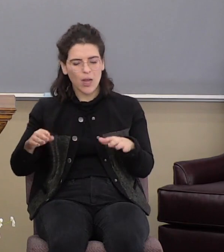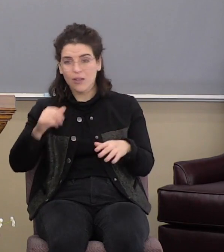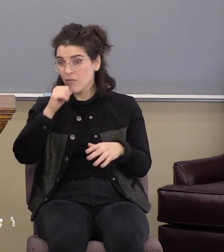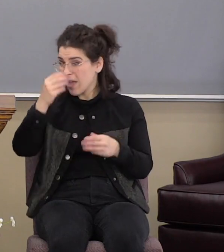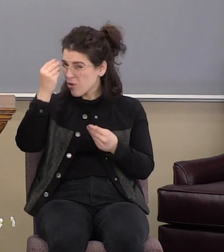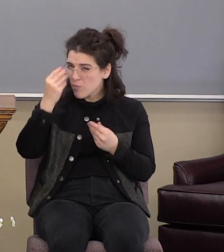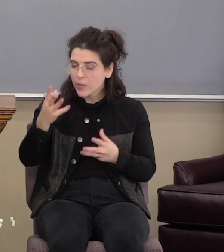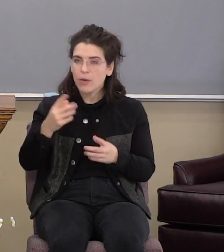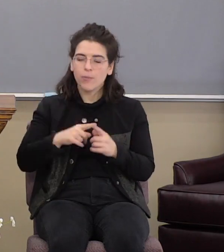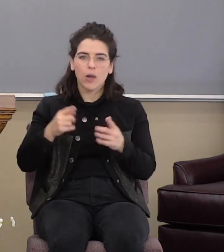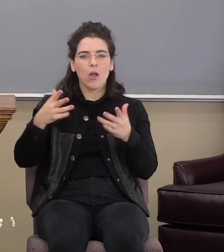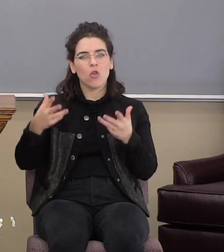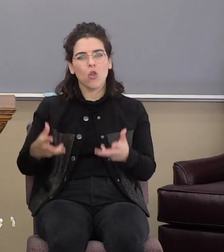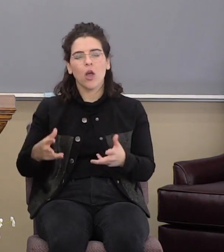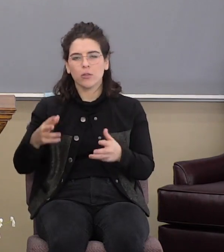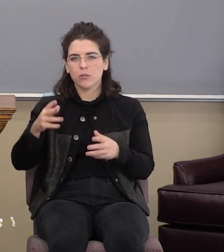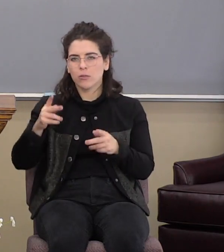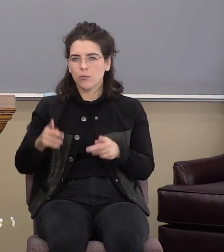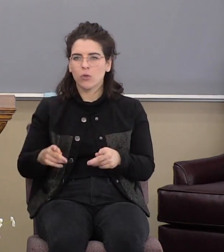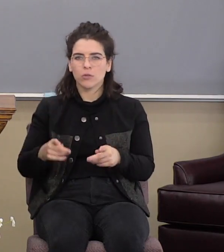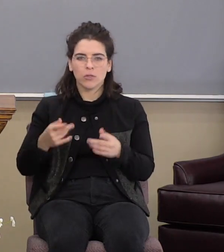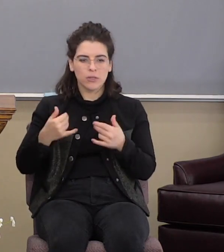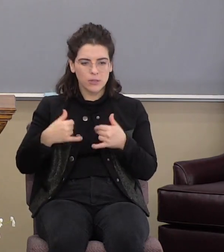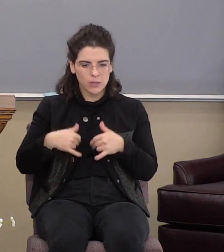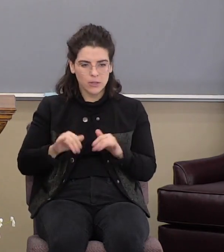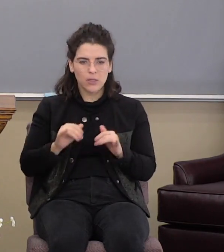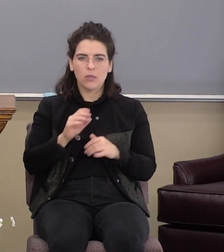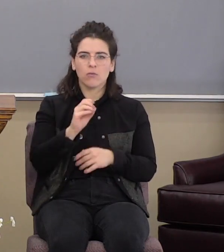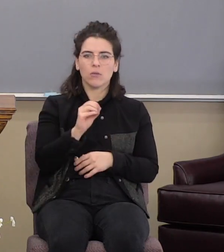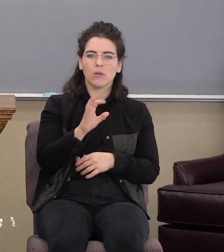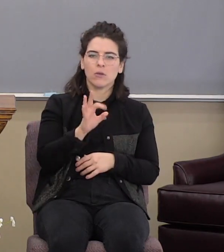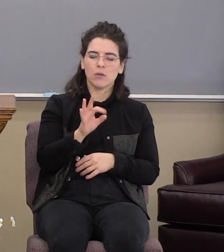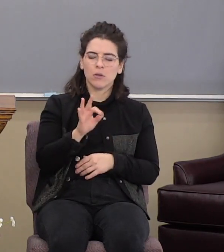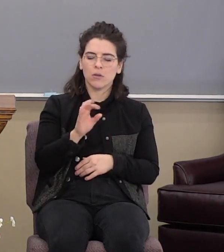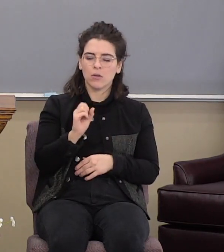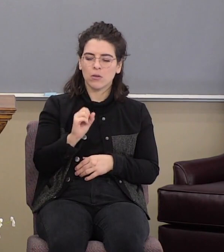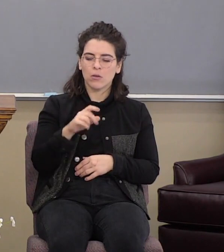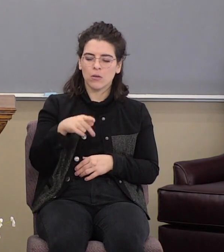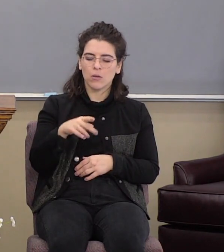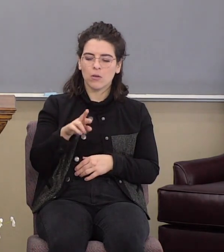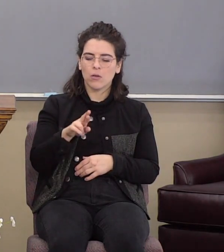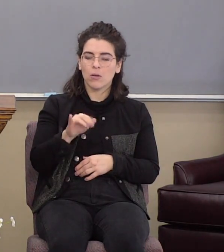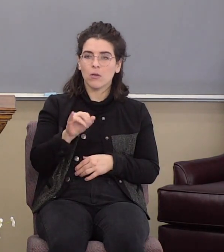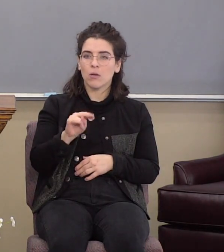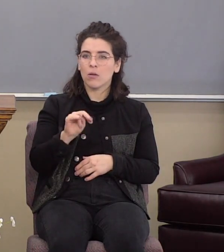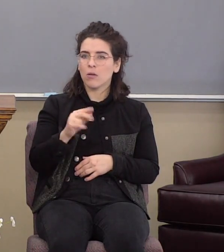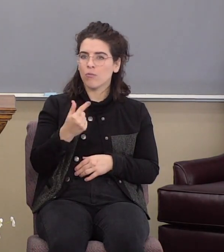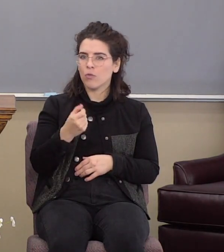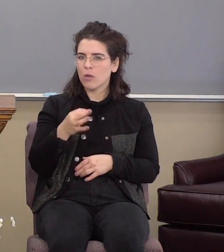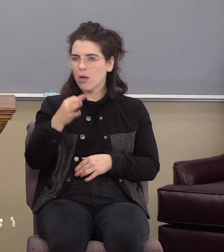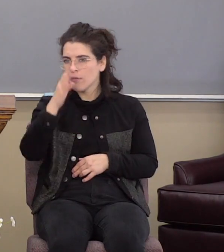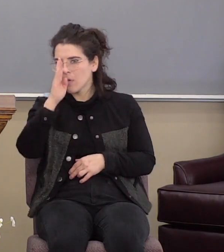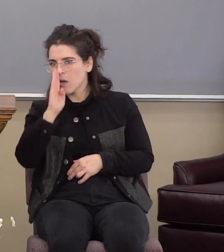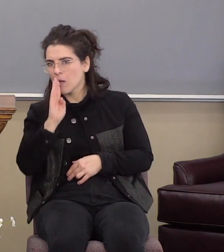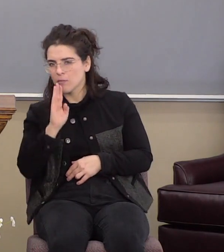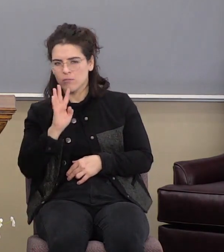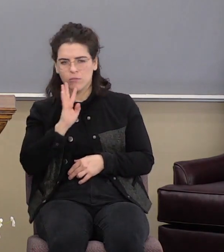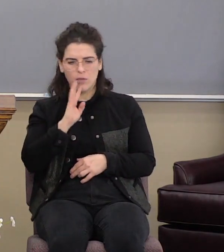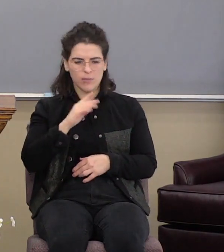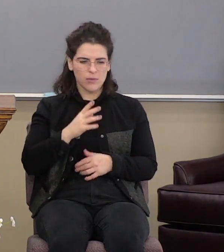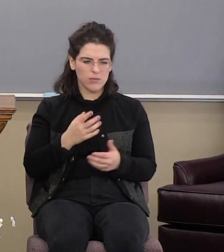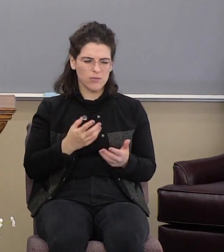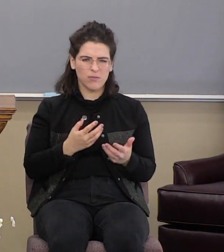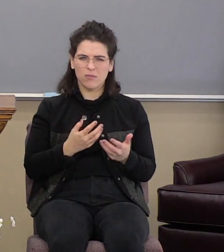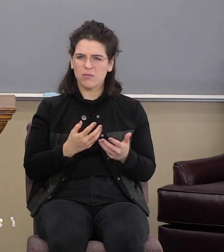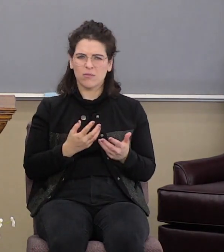a lost person is the offspring of God. Now, you talk about being unsettled. In what